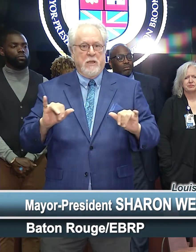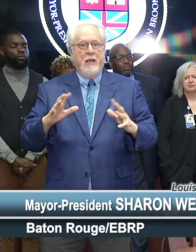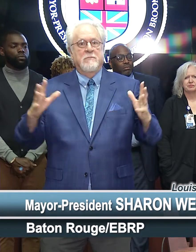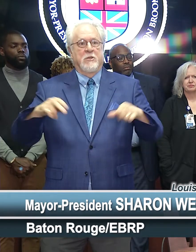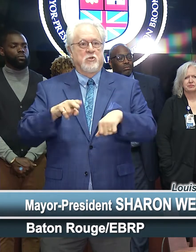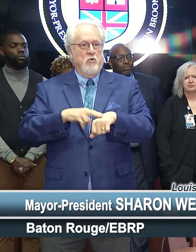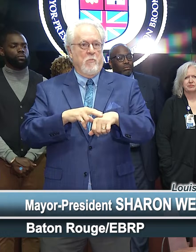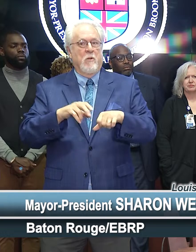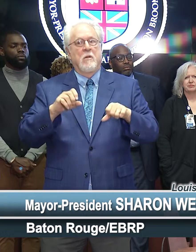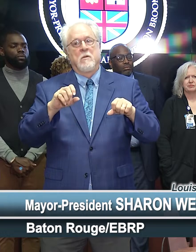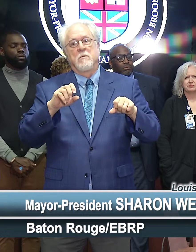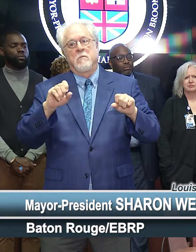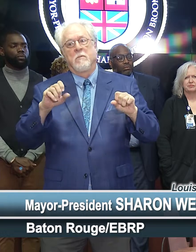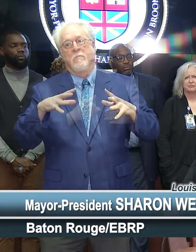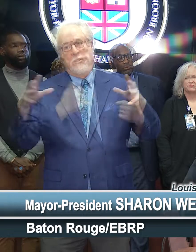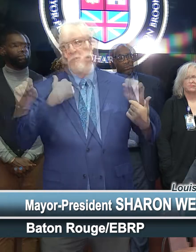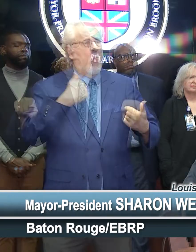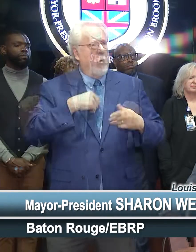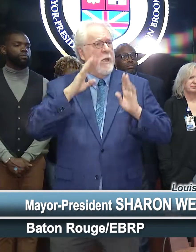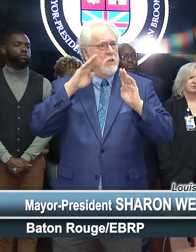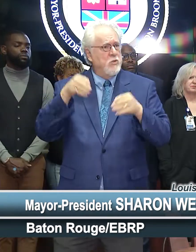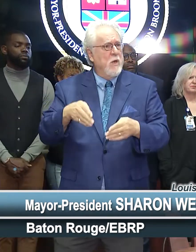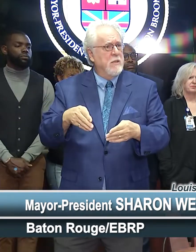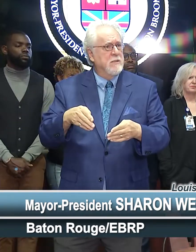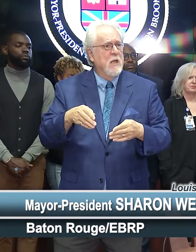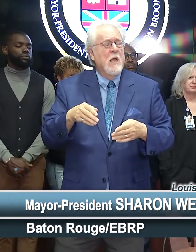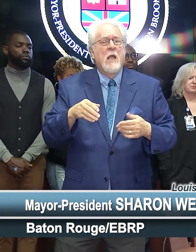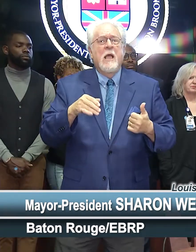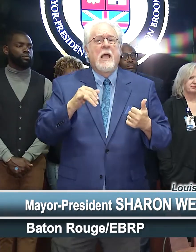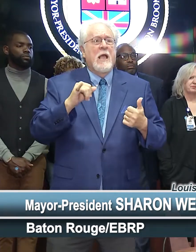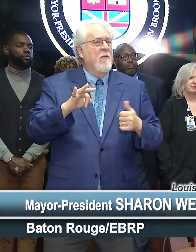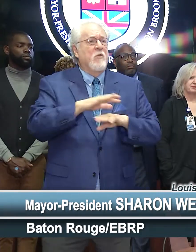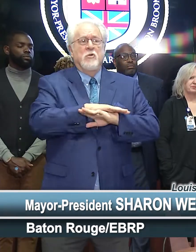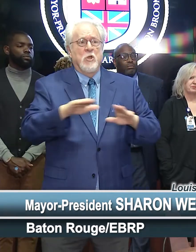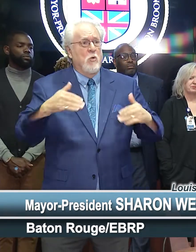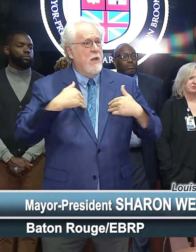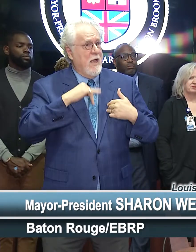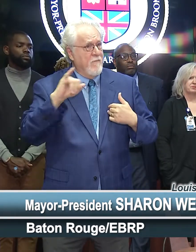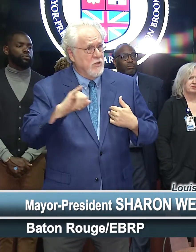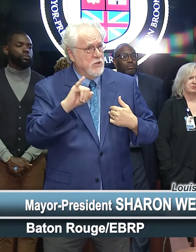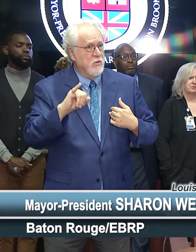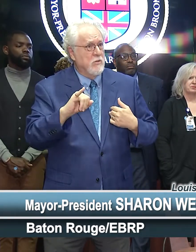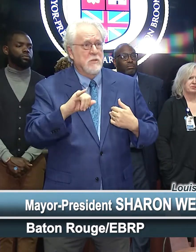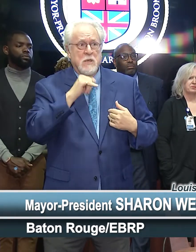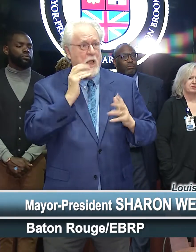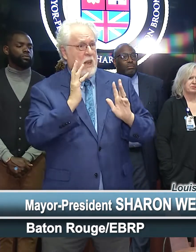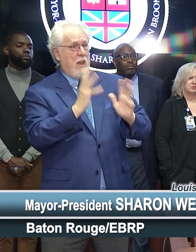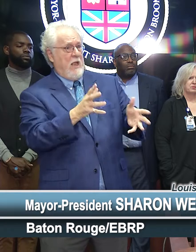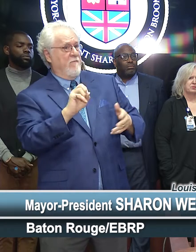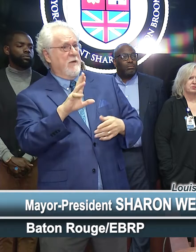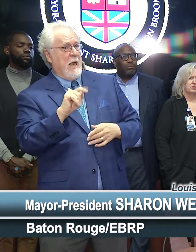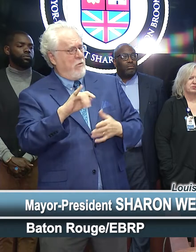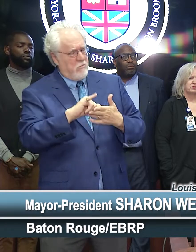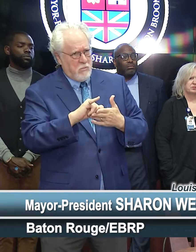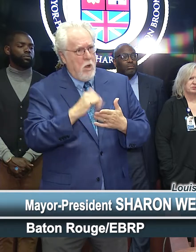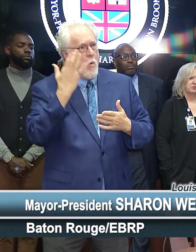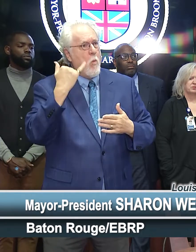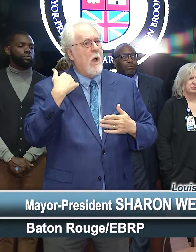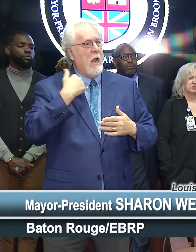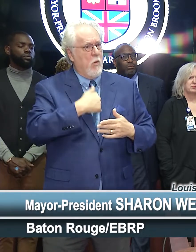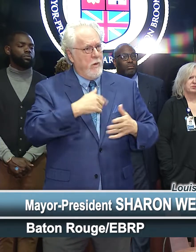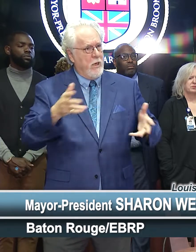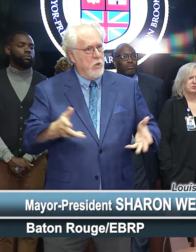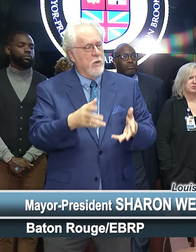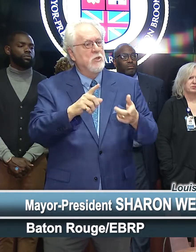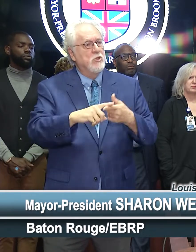normalcy to the extent that we can. And so if you don't have insurance, you won't be left out. That's why we're encouraging people